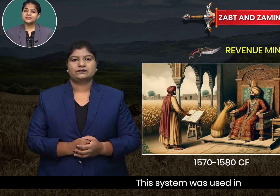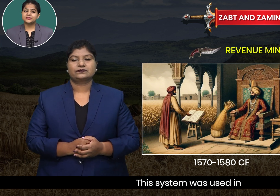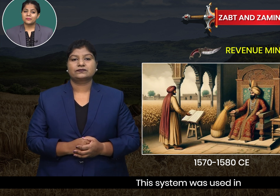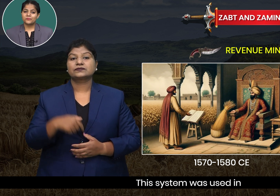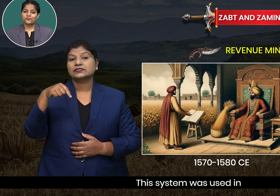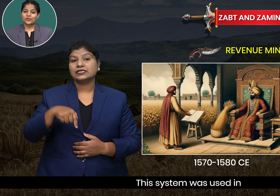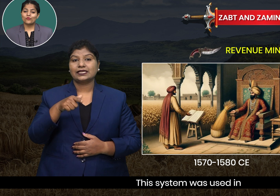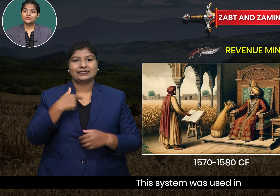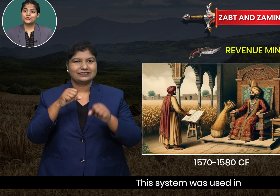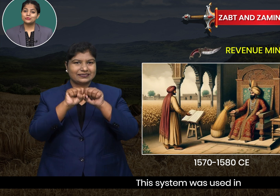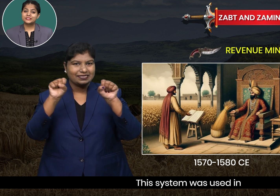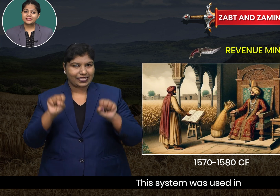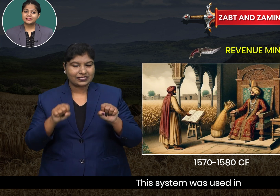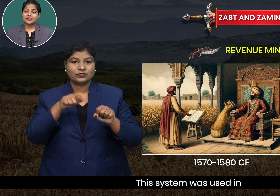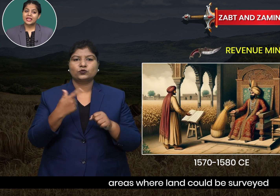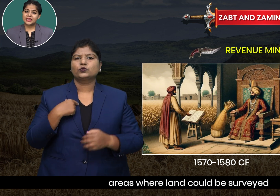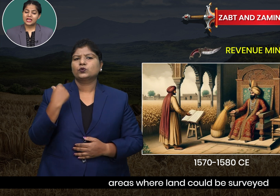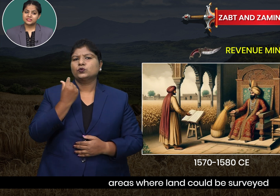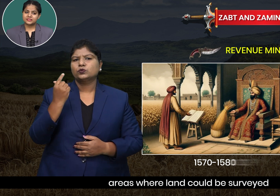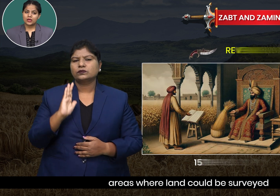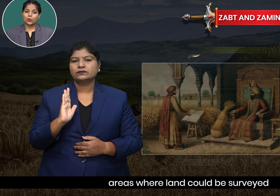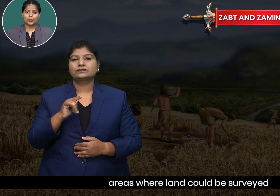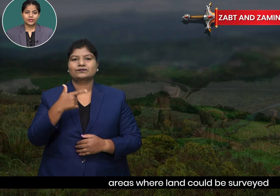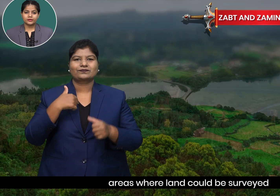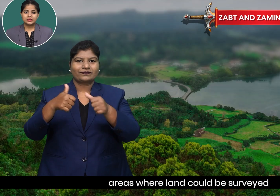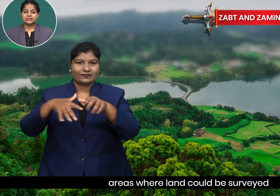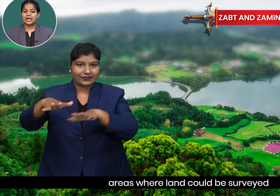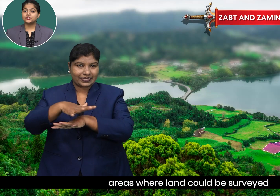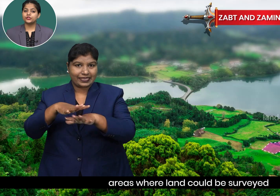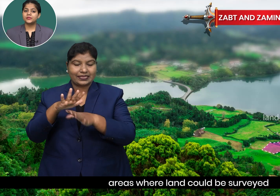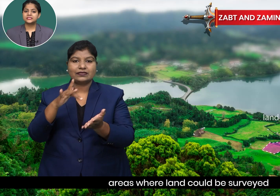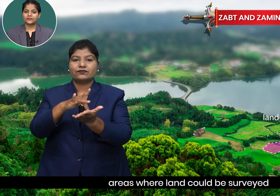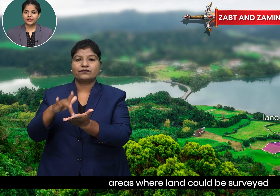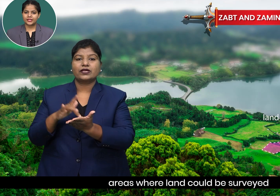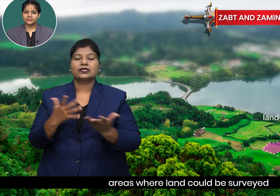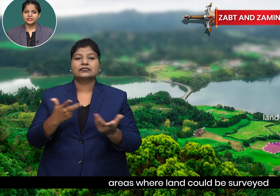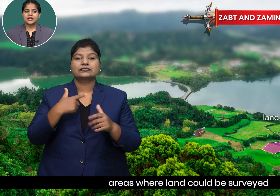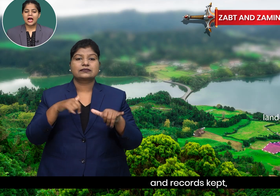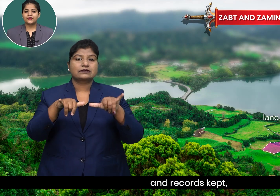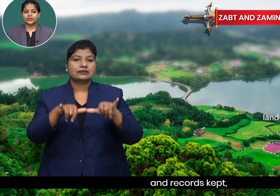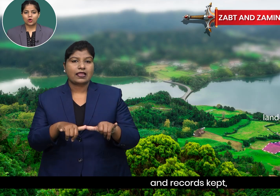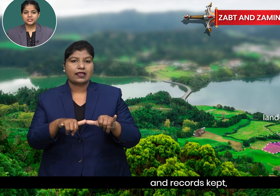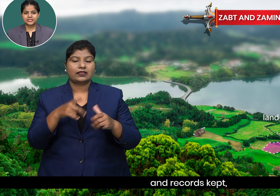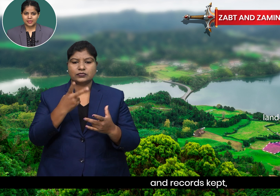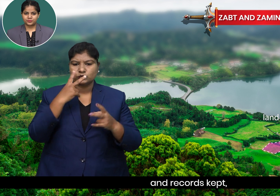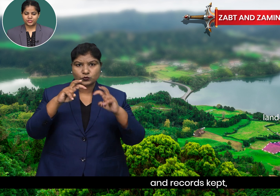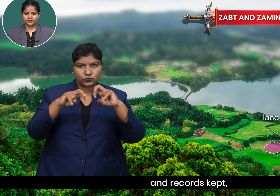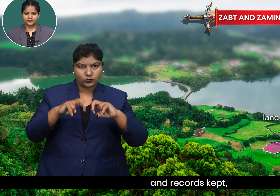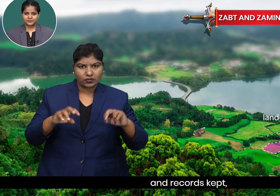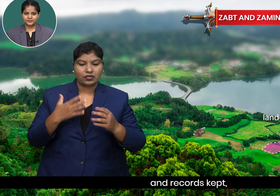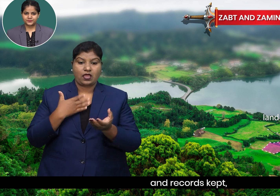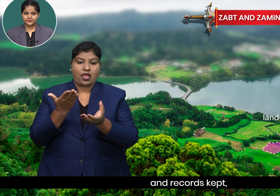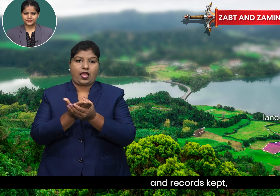This system was used in areas where land could be surveyed and records